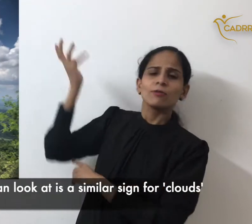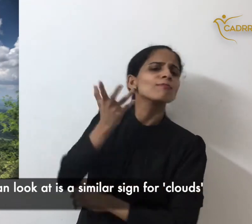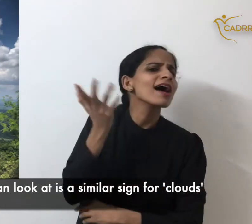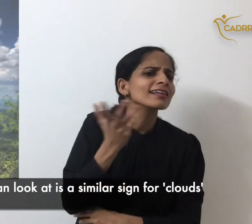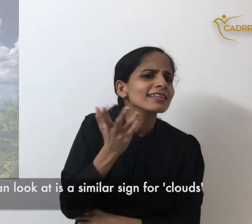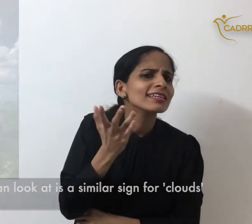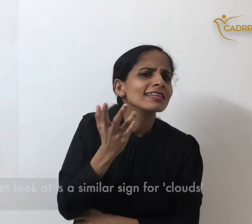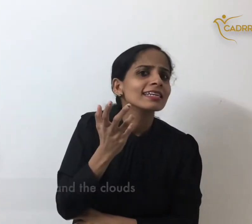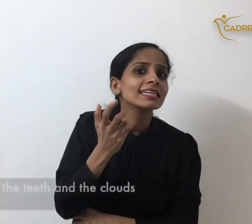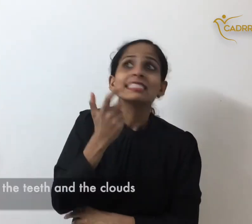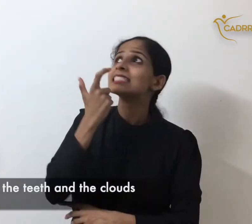clouds.